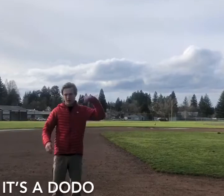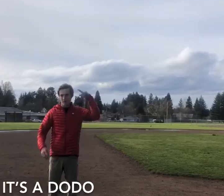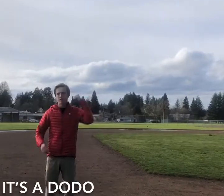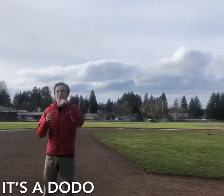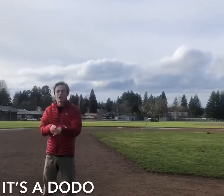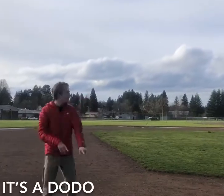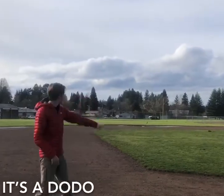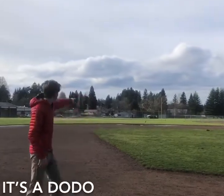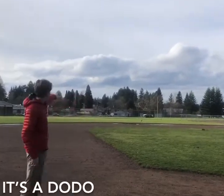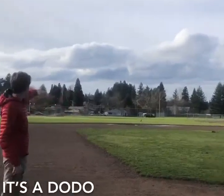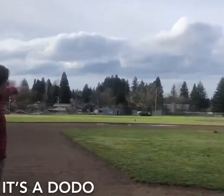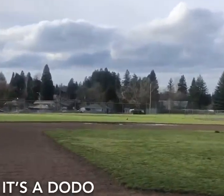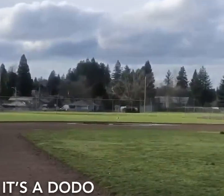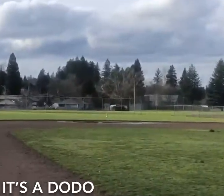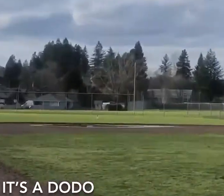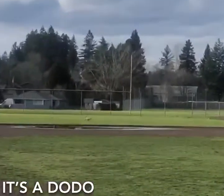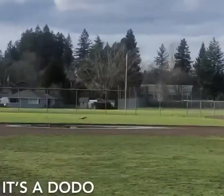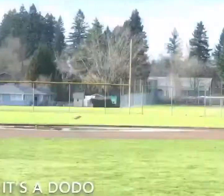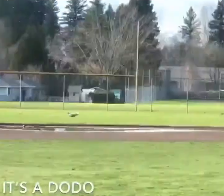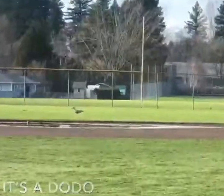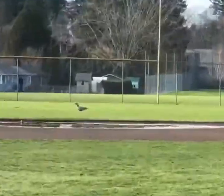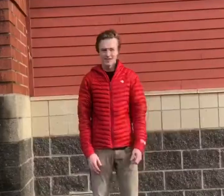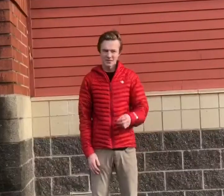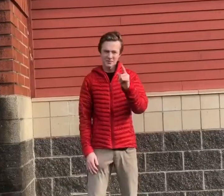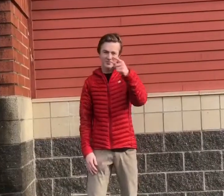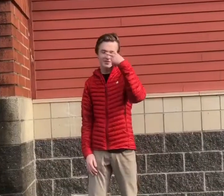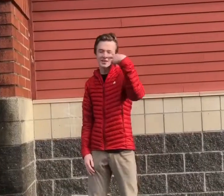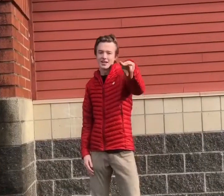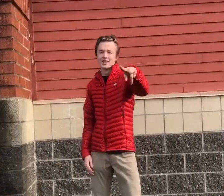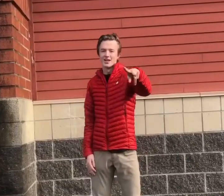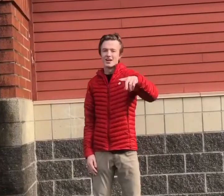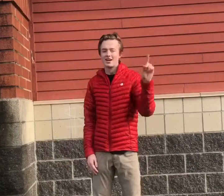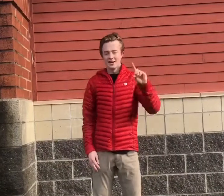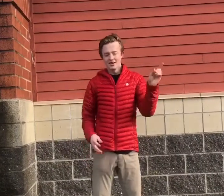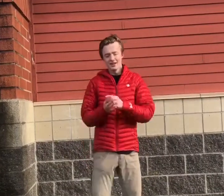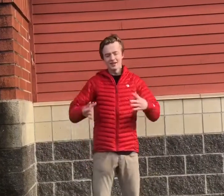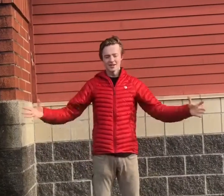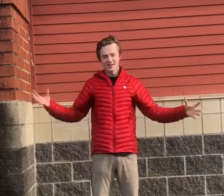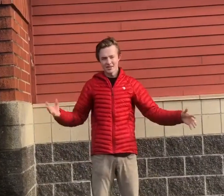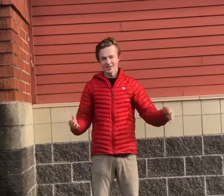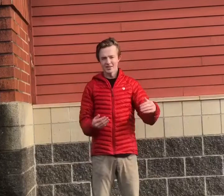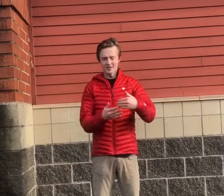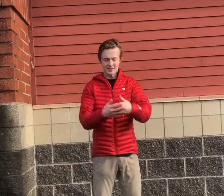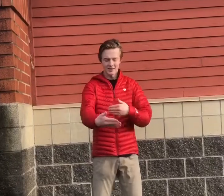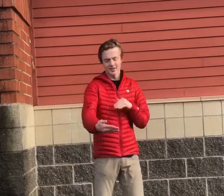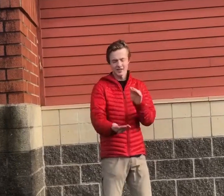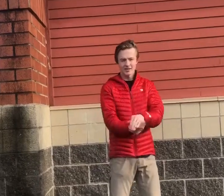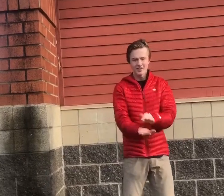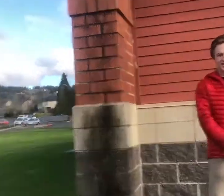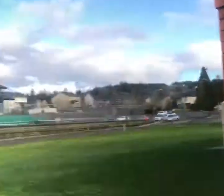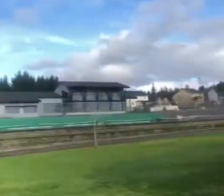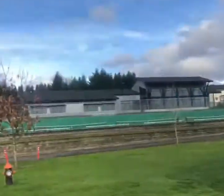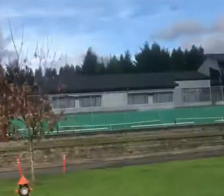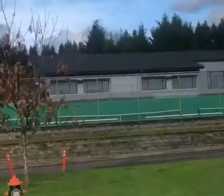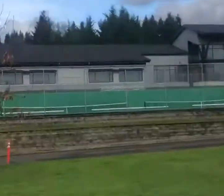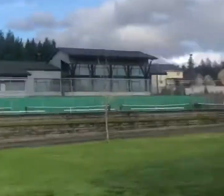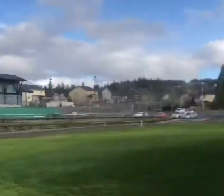driving her sister insane. Phineas! As you can see, there's a whole lot of stuff to do before school starts this fall. Come on, Barry!